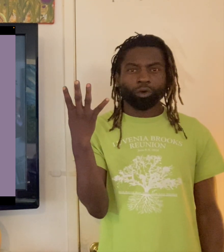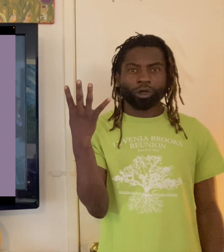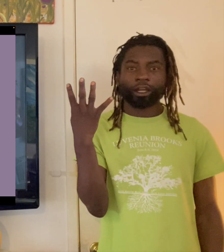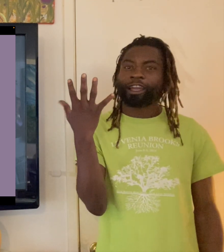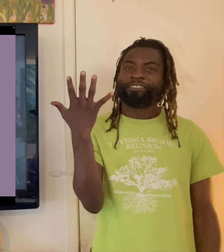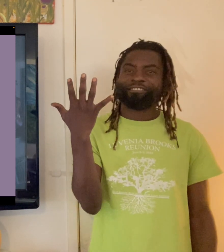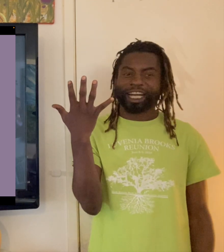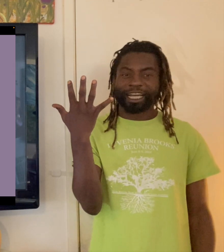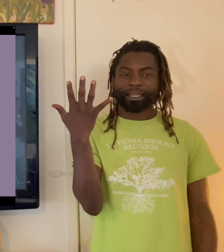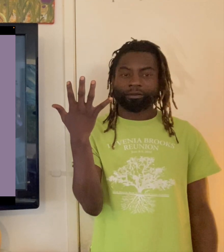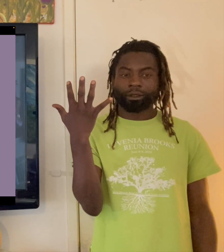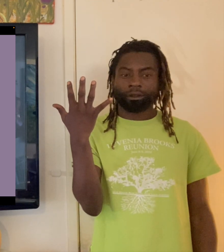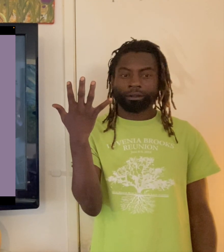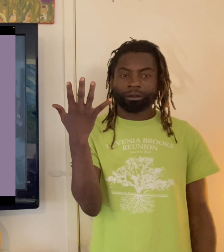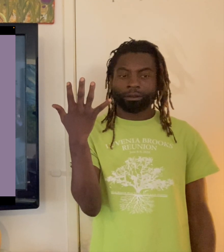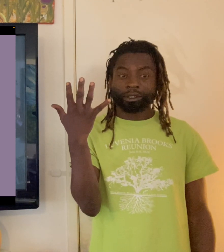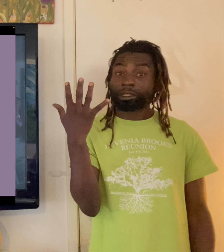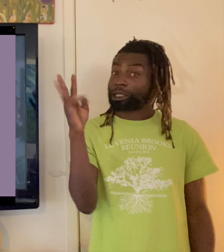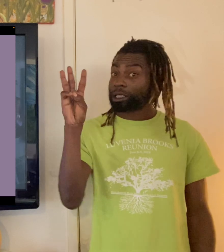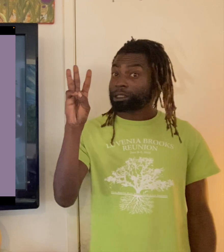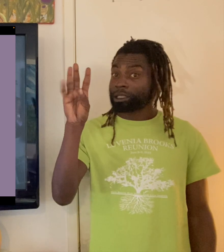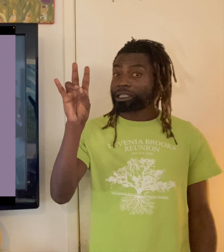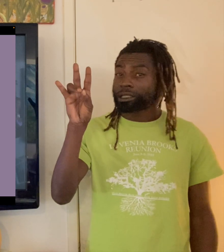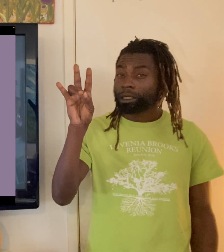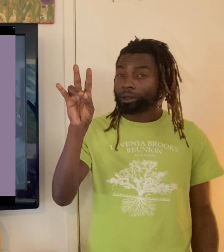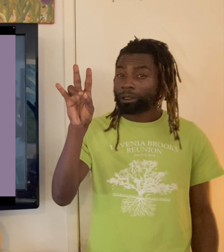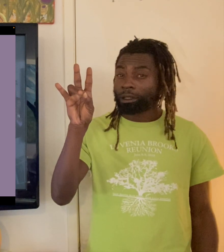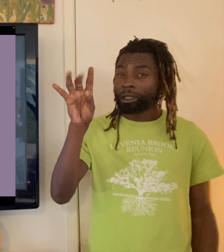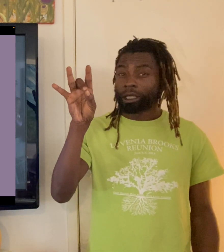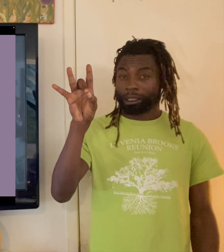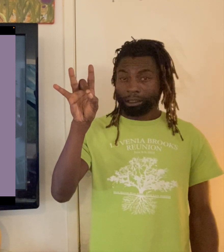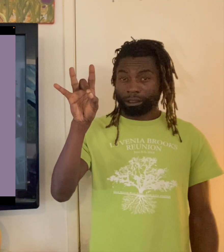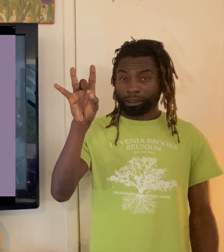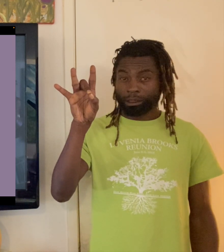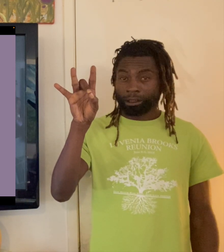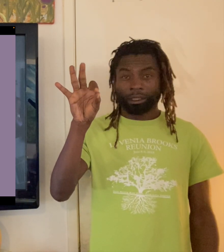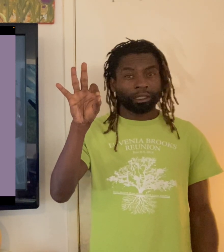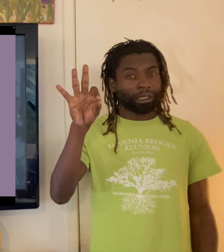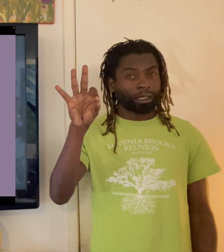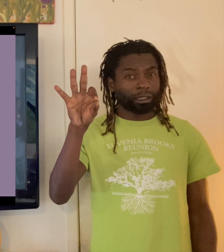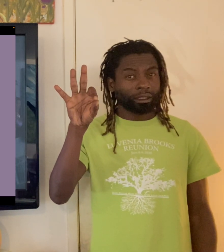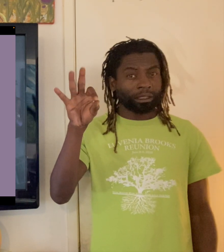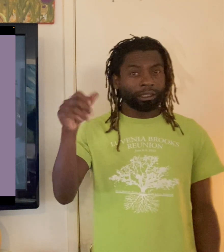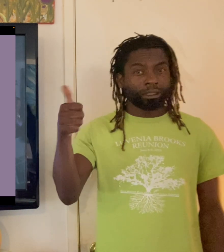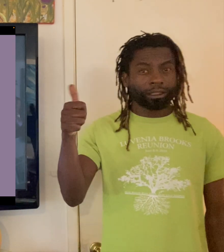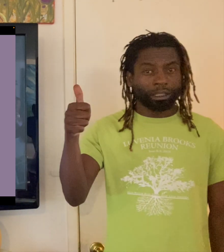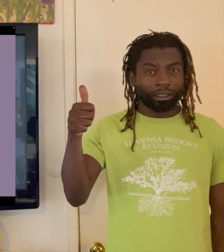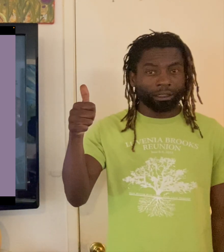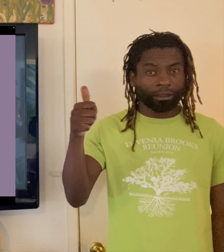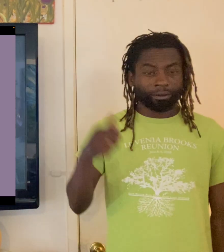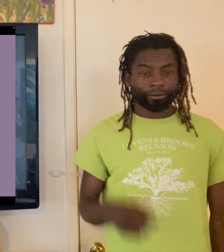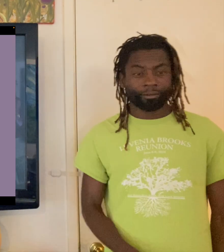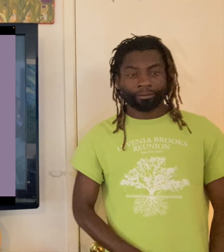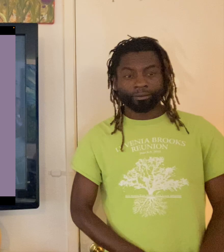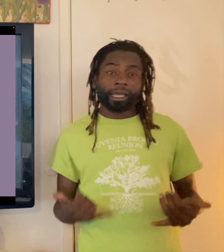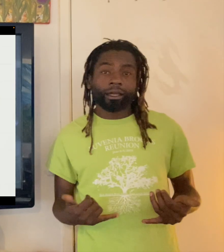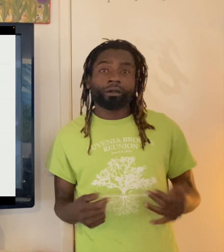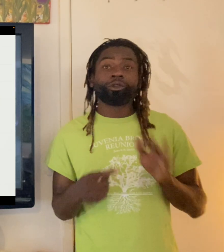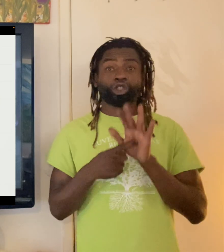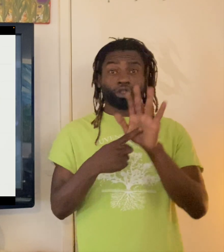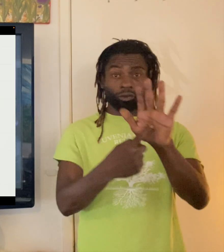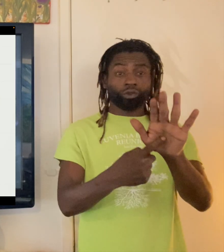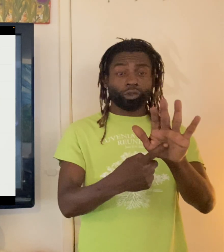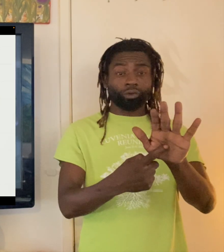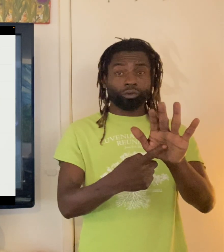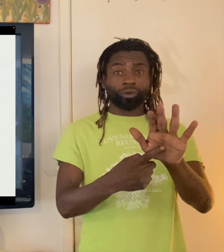3, 4, 5, 6, 7, 8, 9, 10.